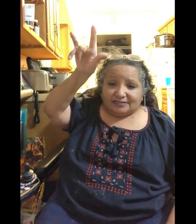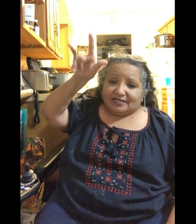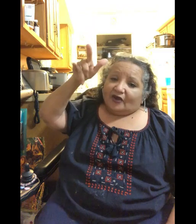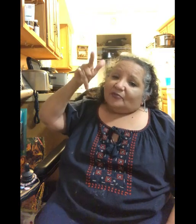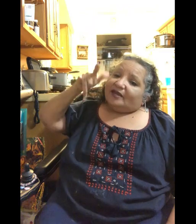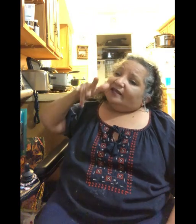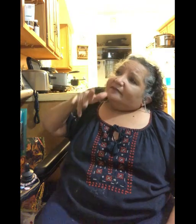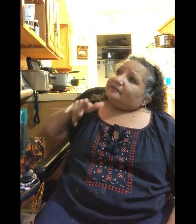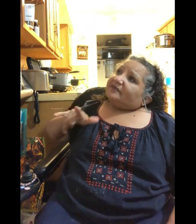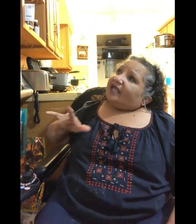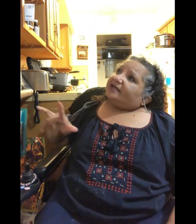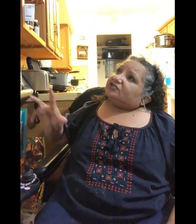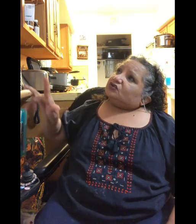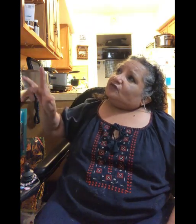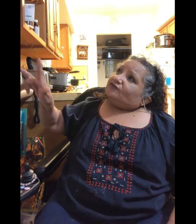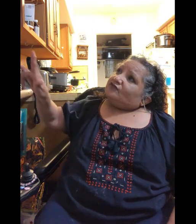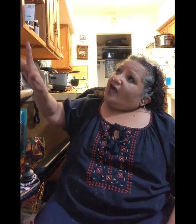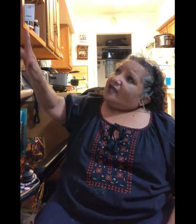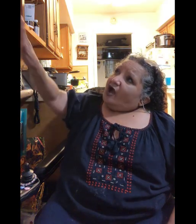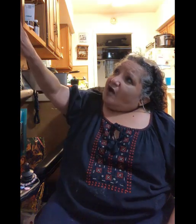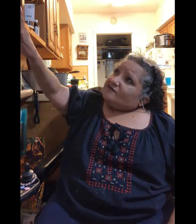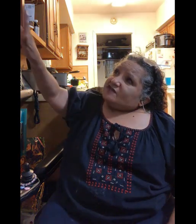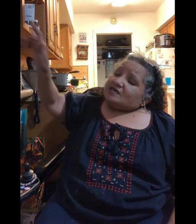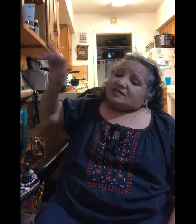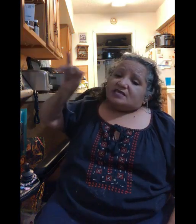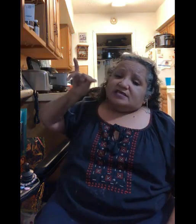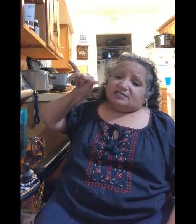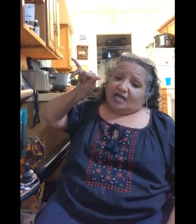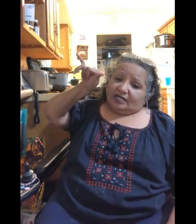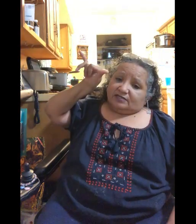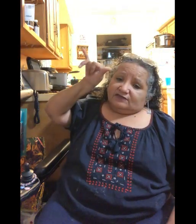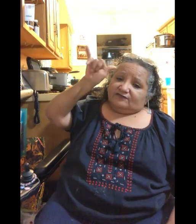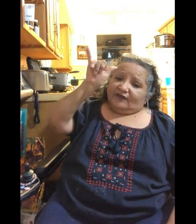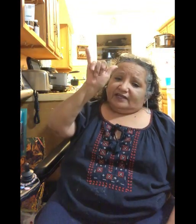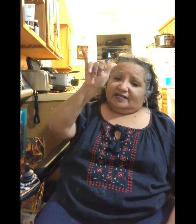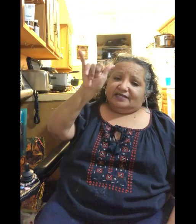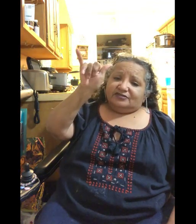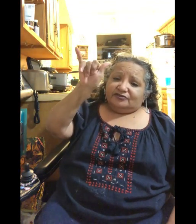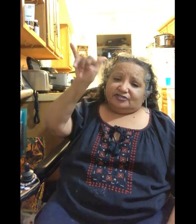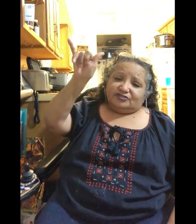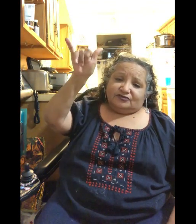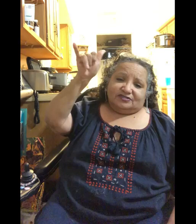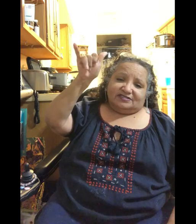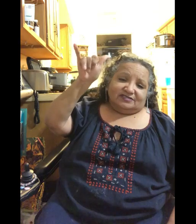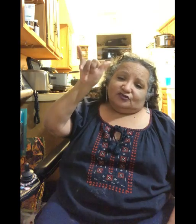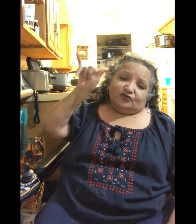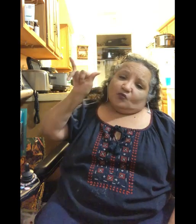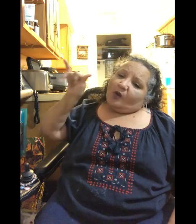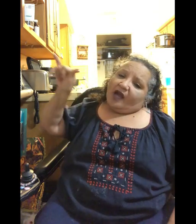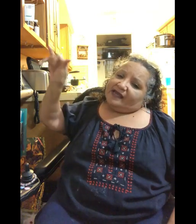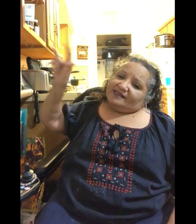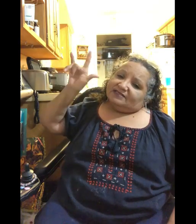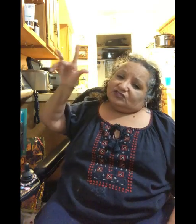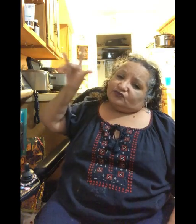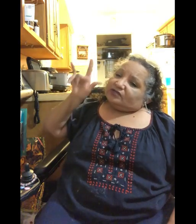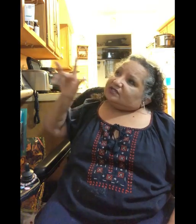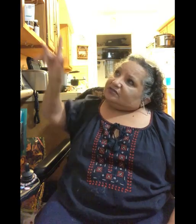an airplane, and it's going to fly off. The kids kind of find it easier just to do the Y. This is really, you